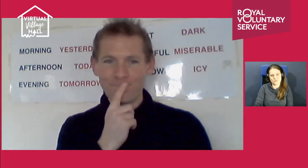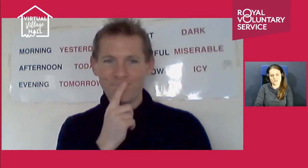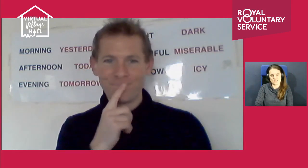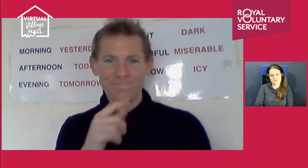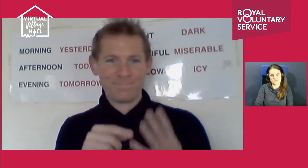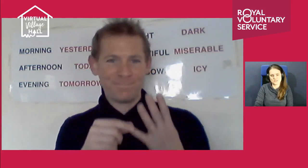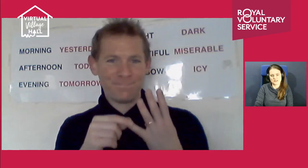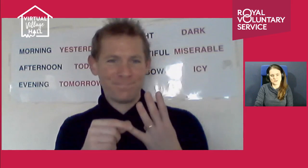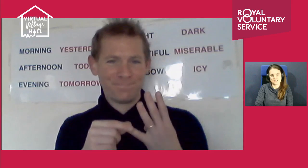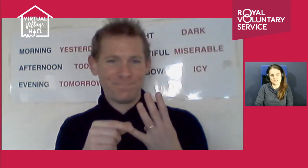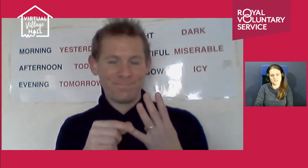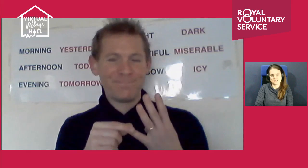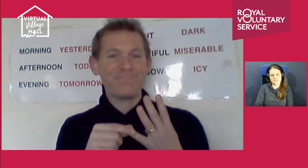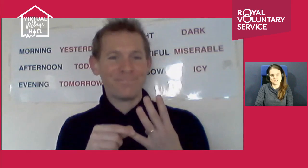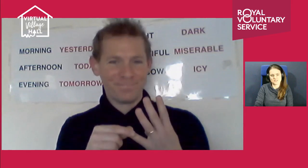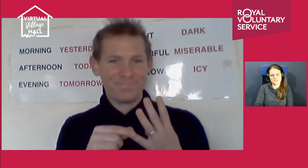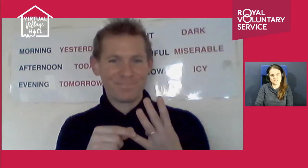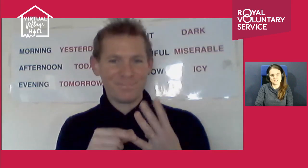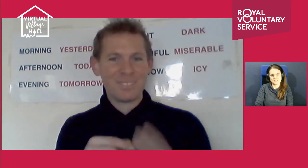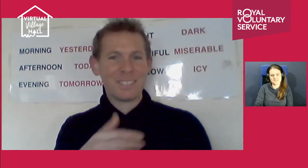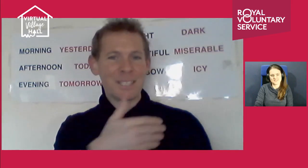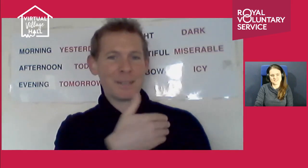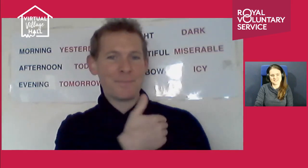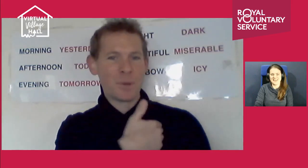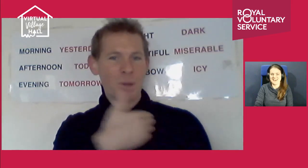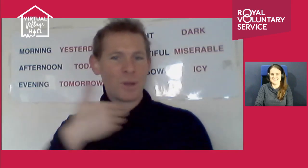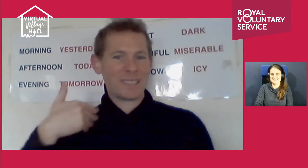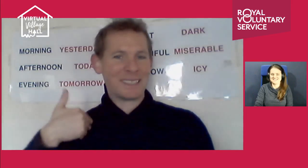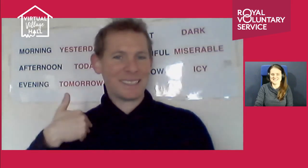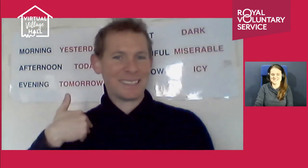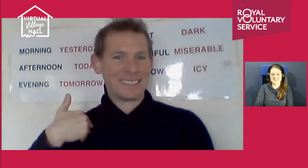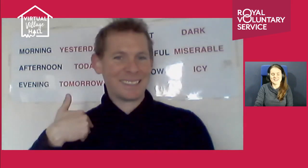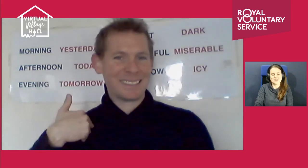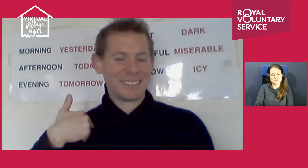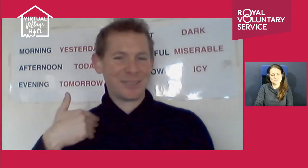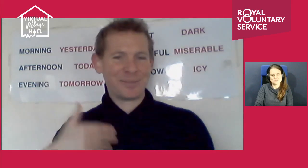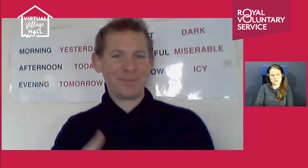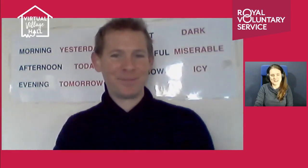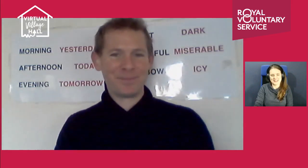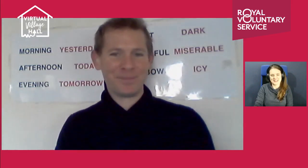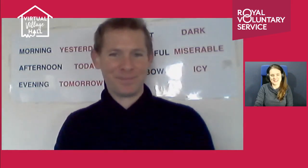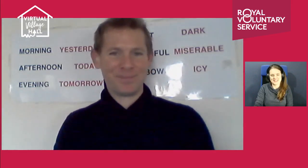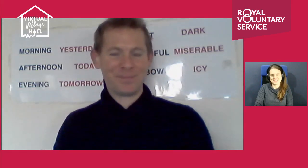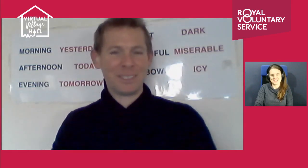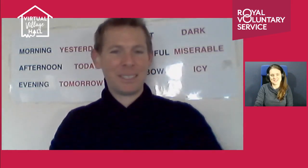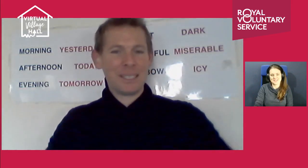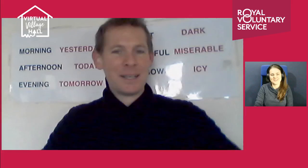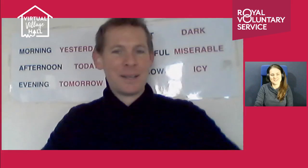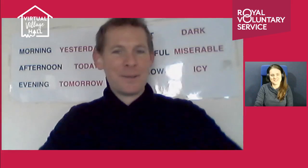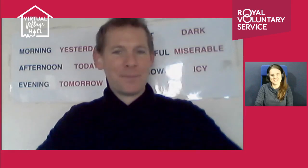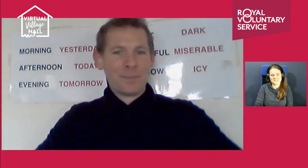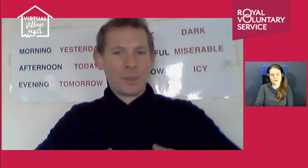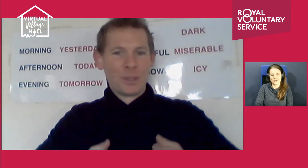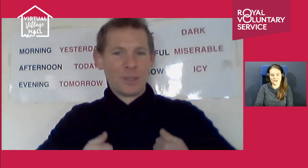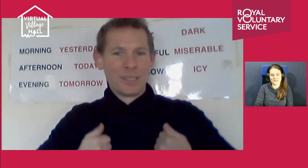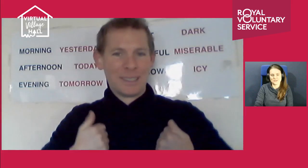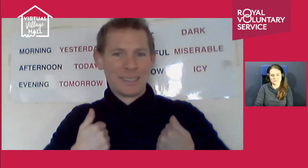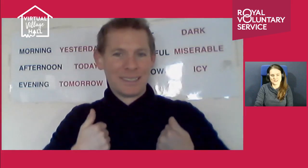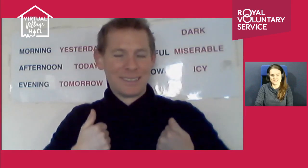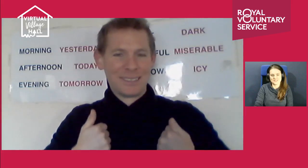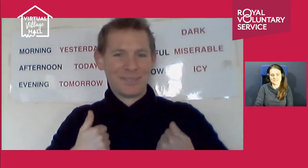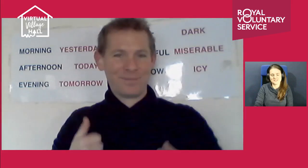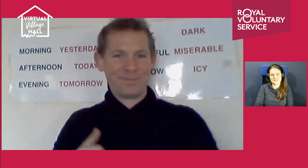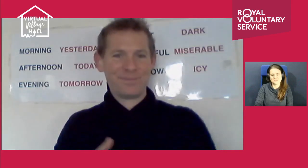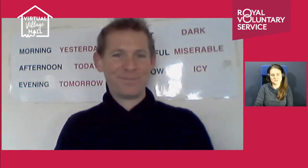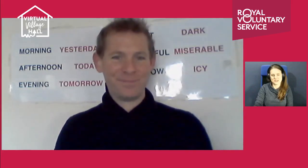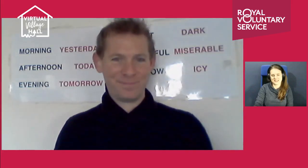Number 4, what about that one? Yeah, that's right, it was morning. Or in Northern